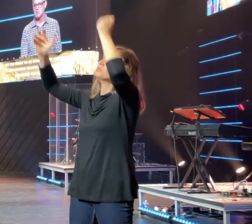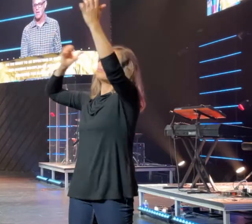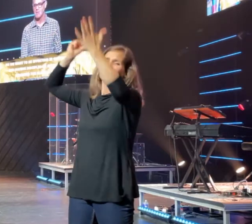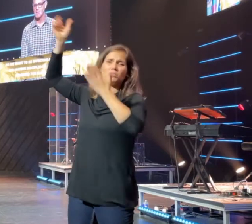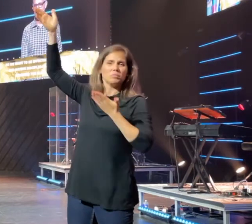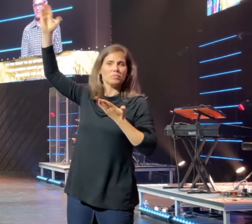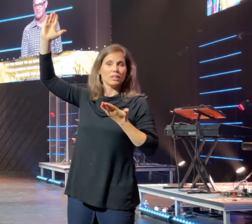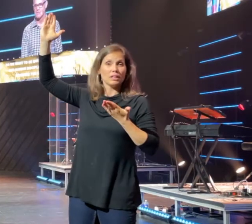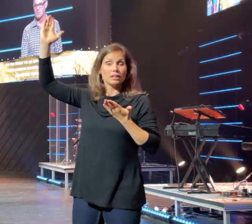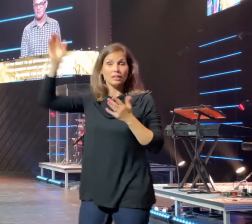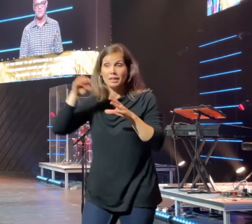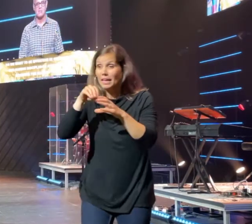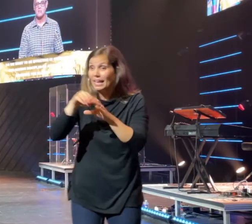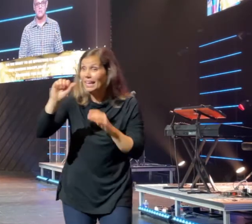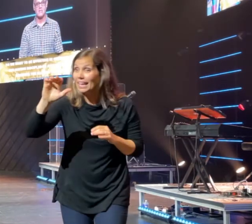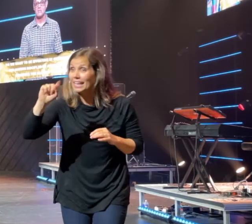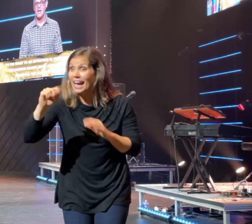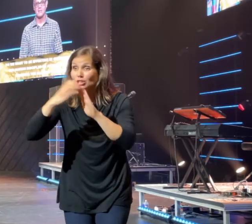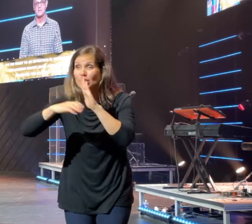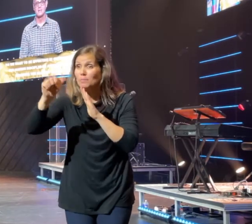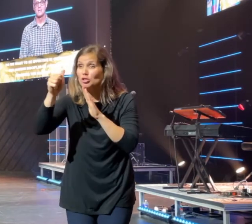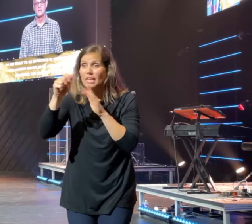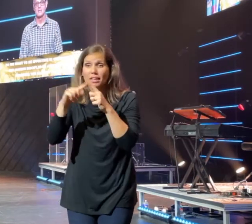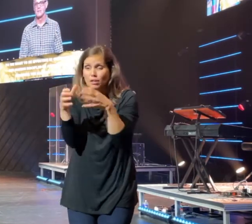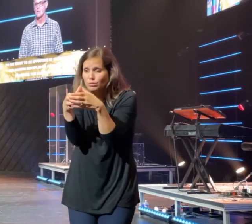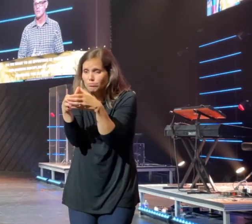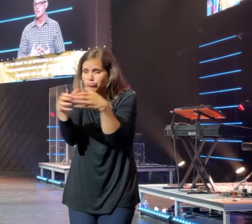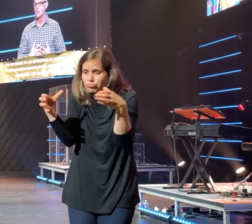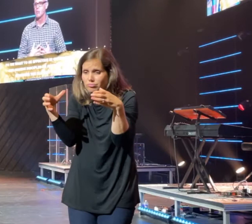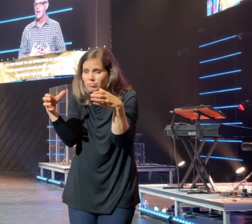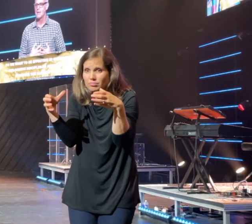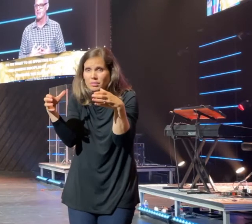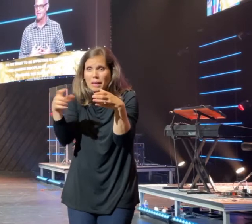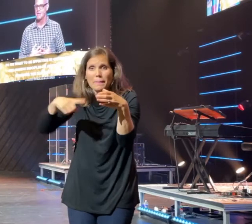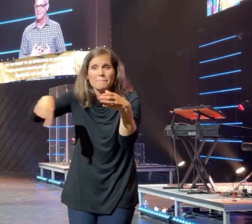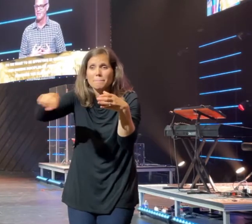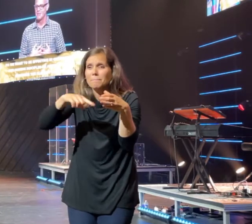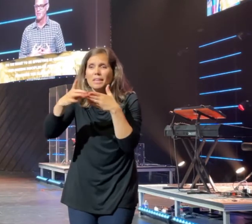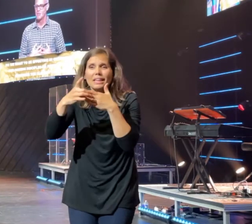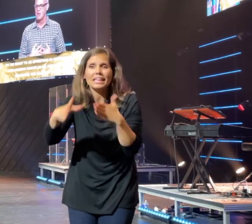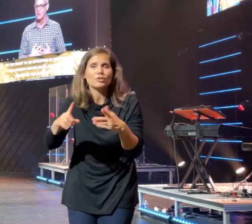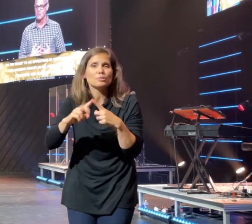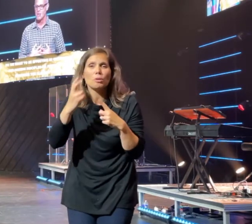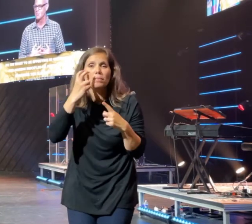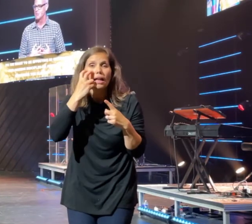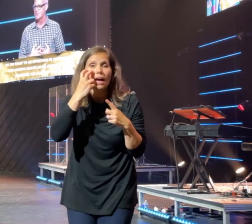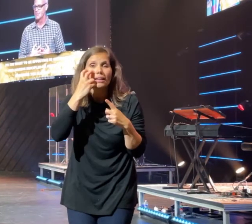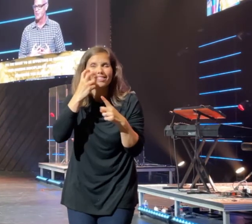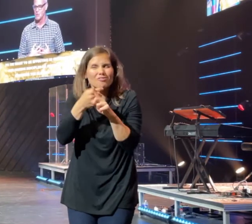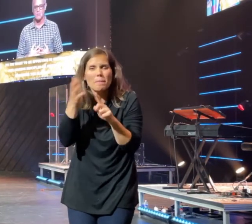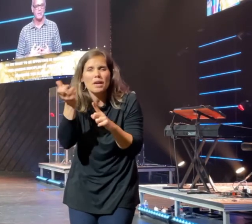chapter 10. Because even these great giants were blinded by their own